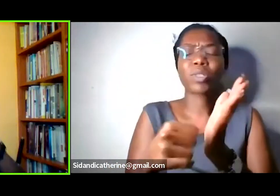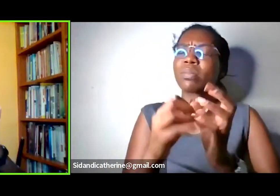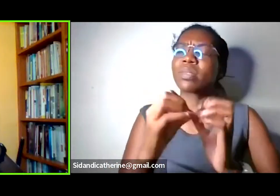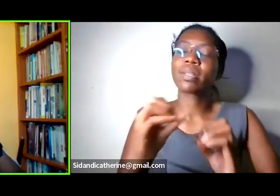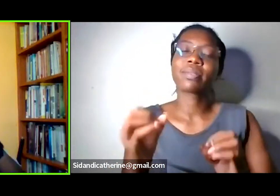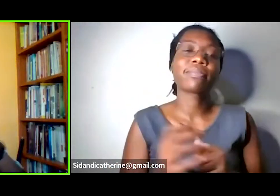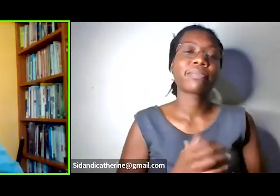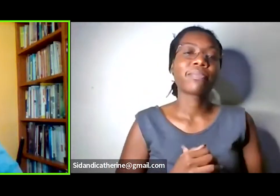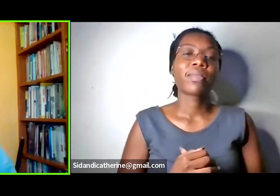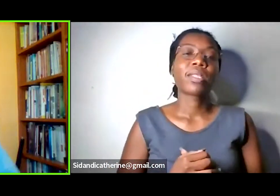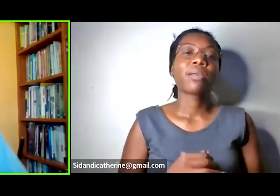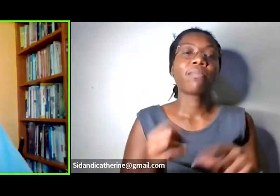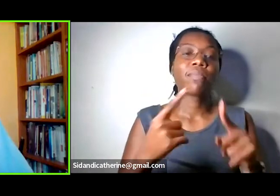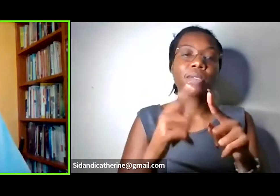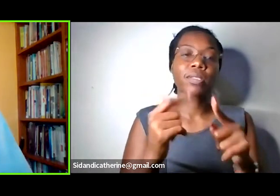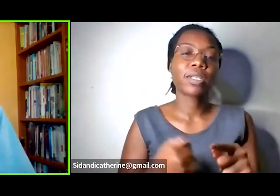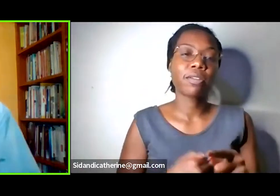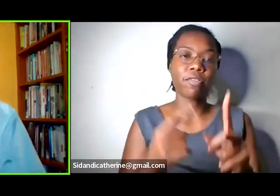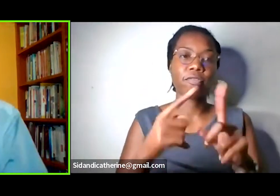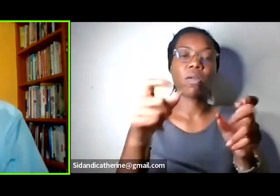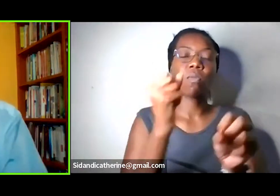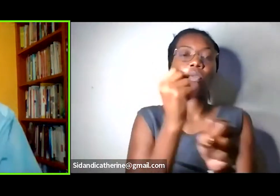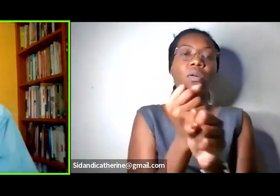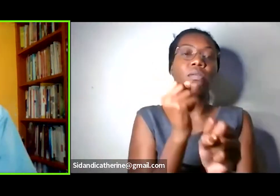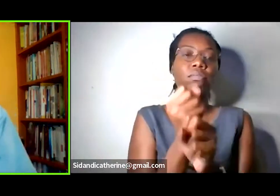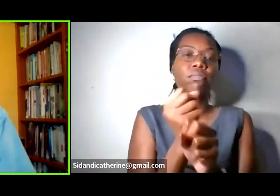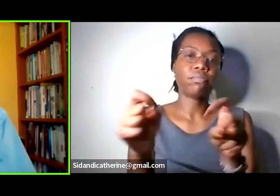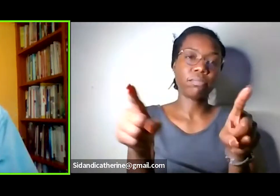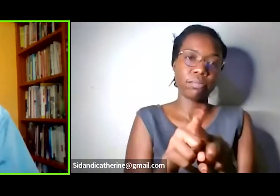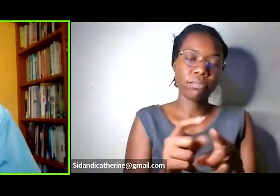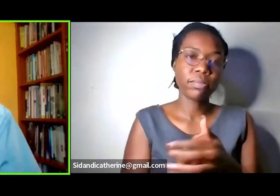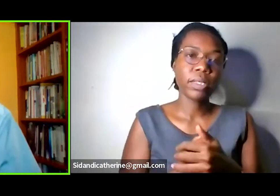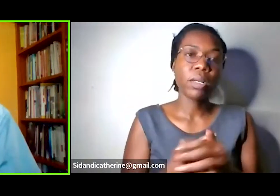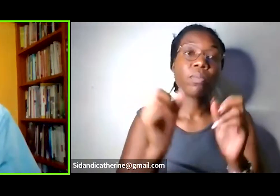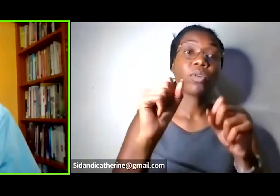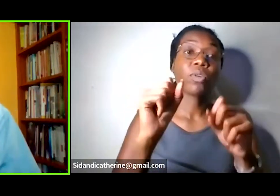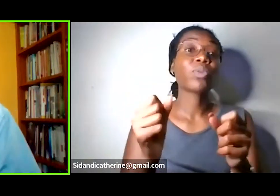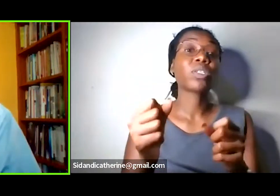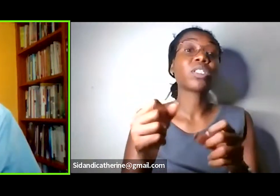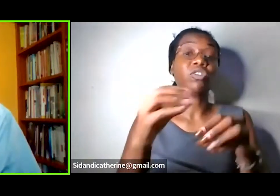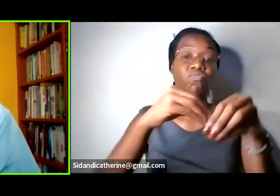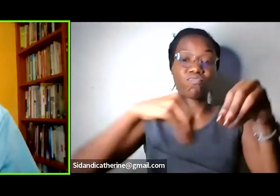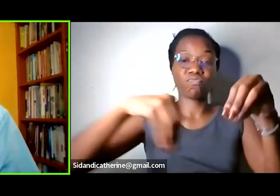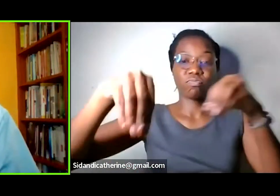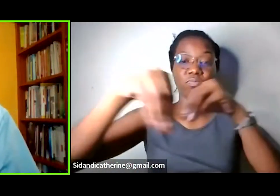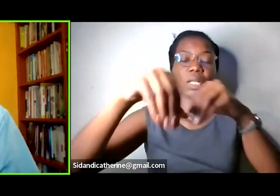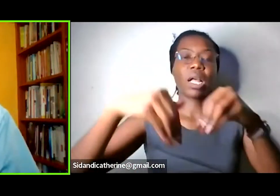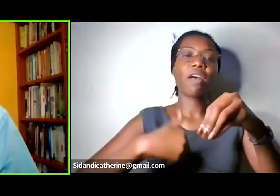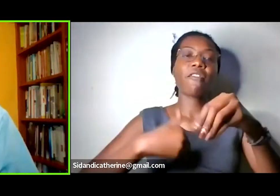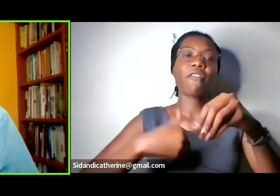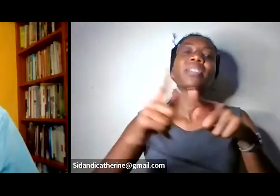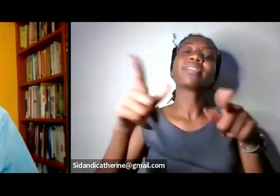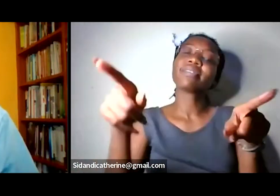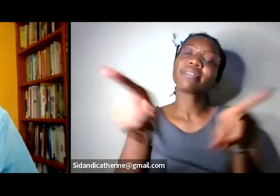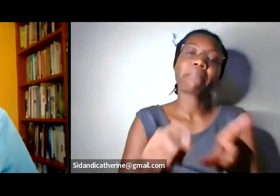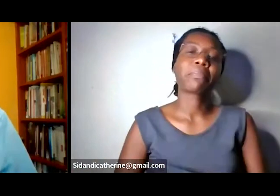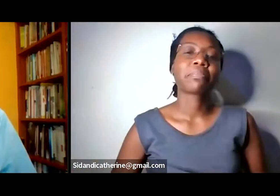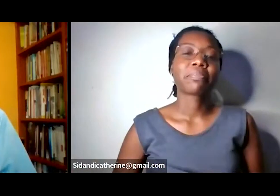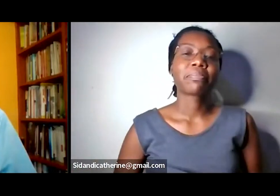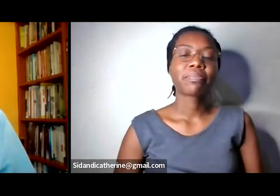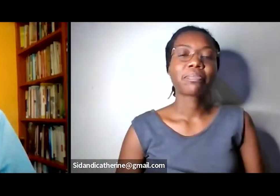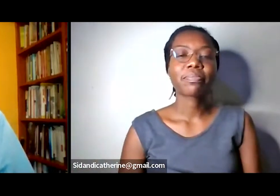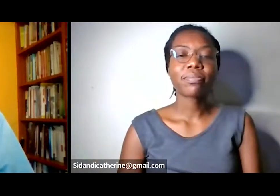Everything I'm discussing here works for services and works for products. There is no, this is not necessarily just